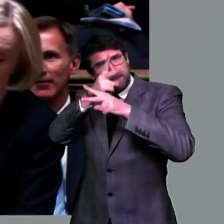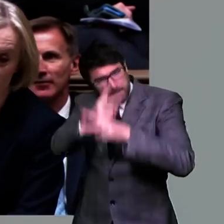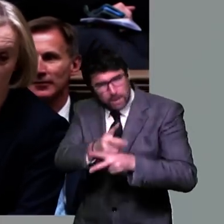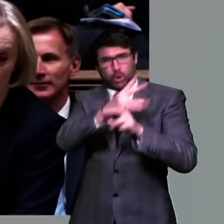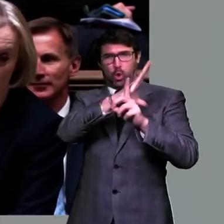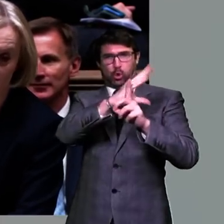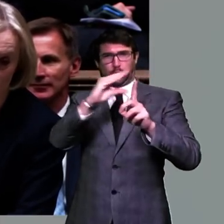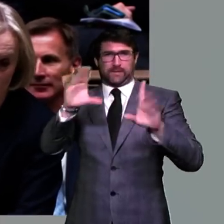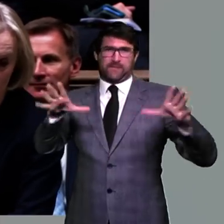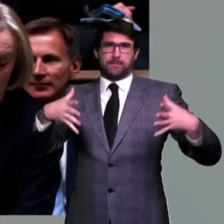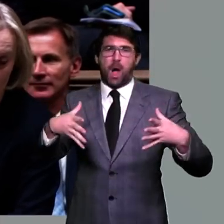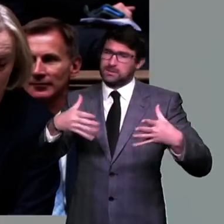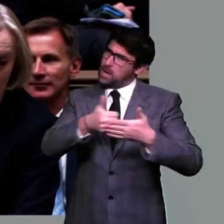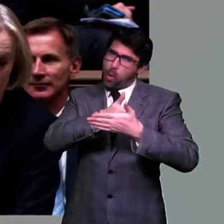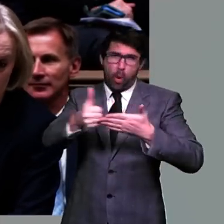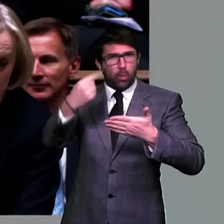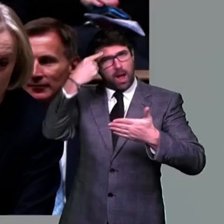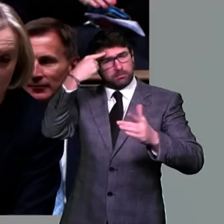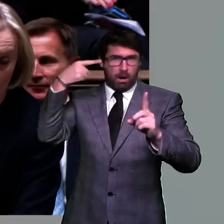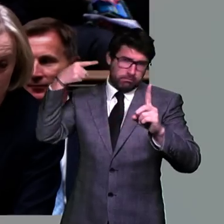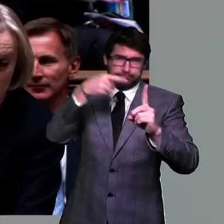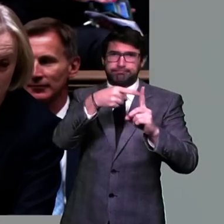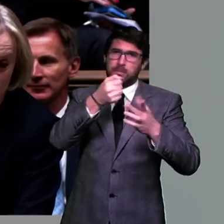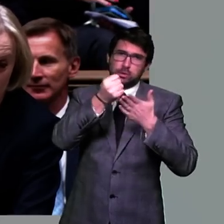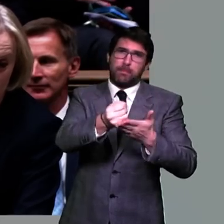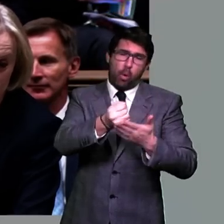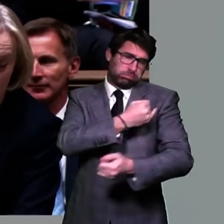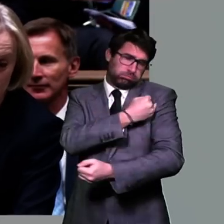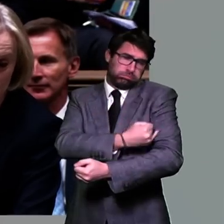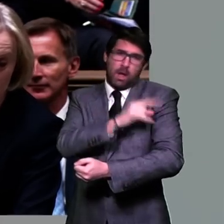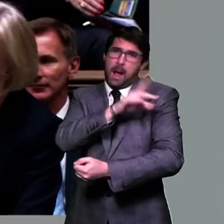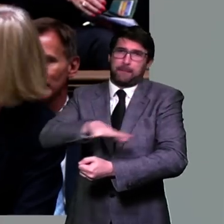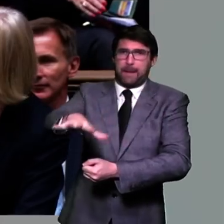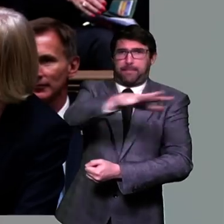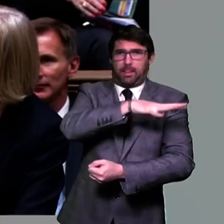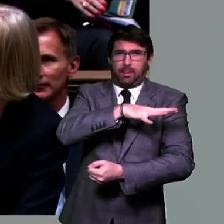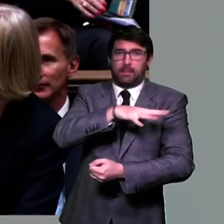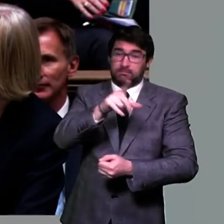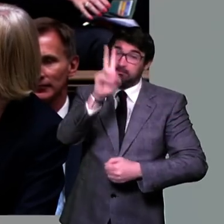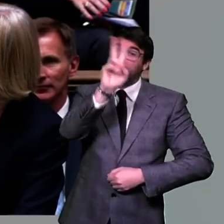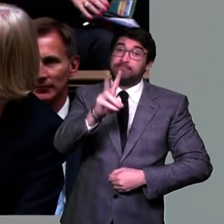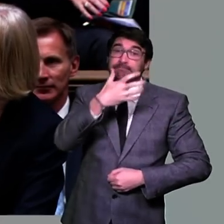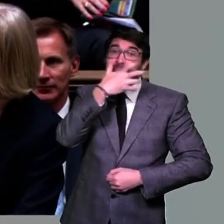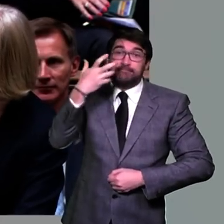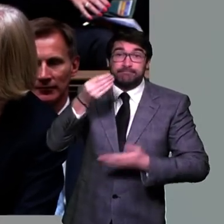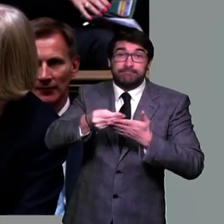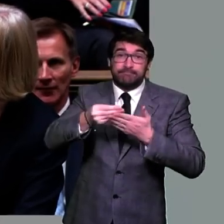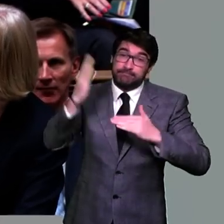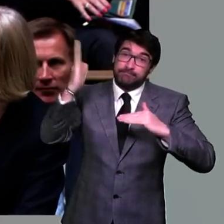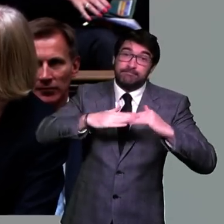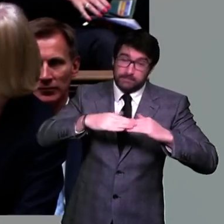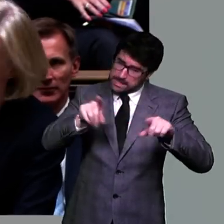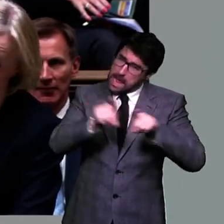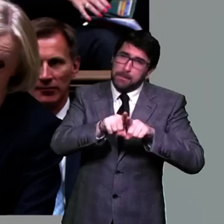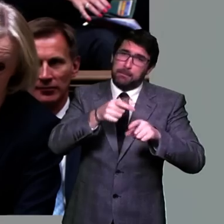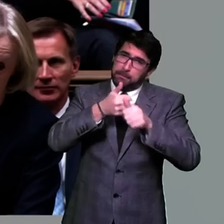work to protect the most vulnerable, and that is what we did with the energy price guarantee. We are going to make sure the most vulnerable